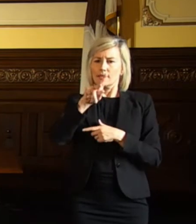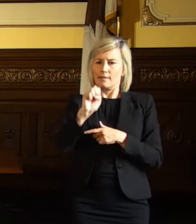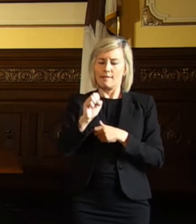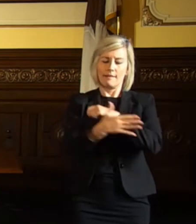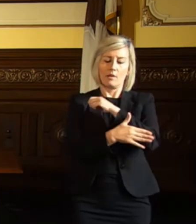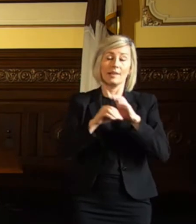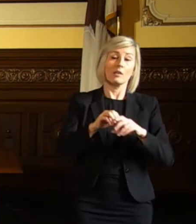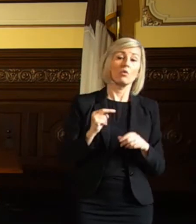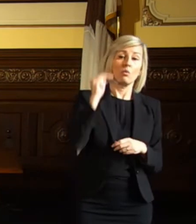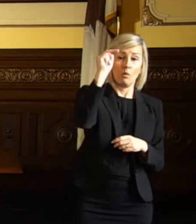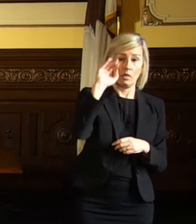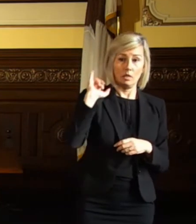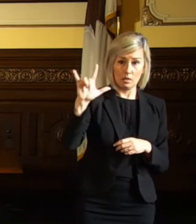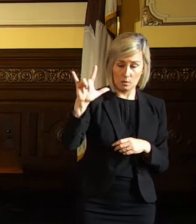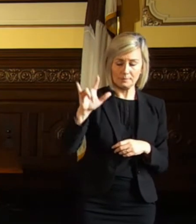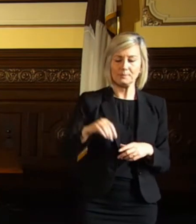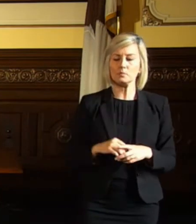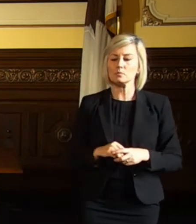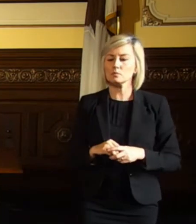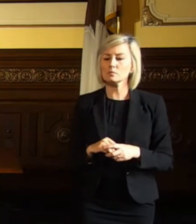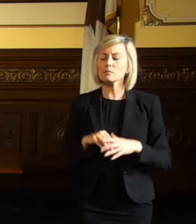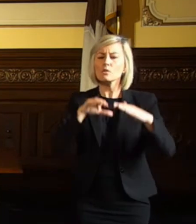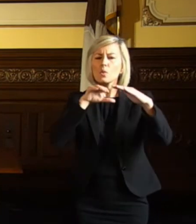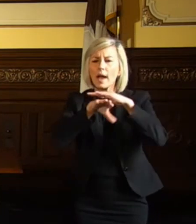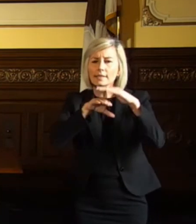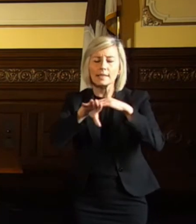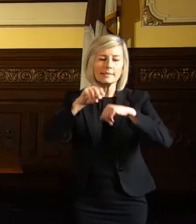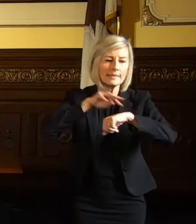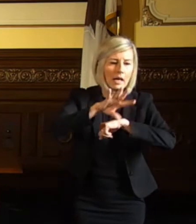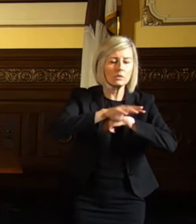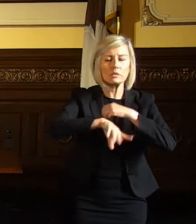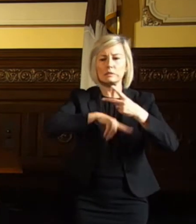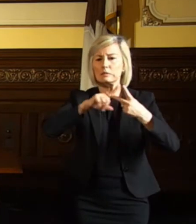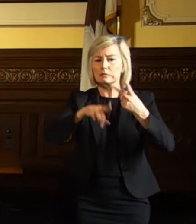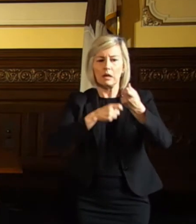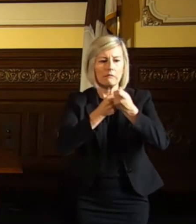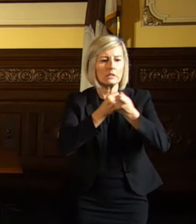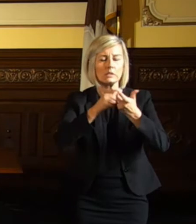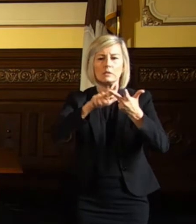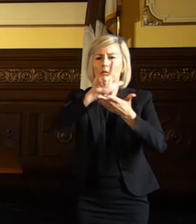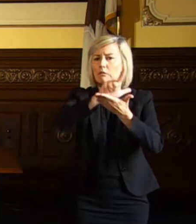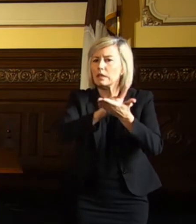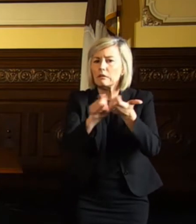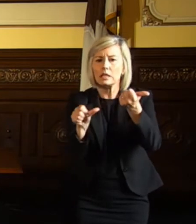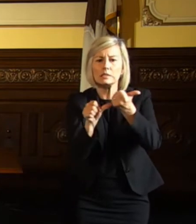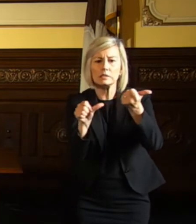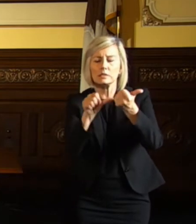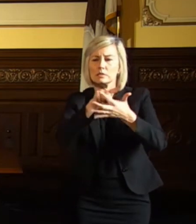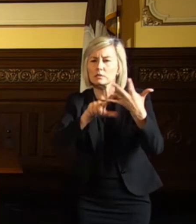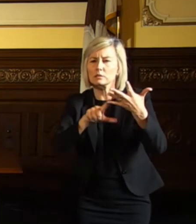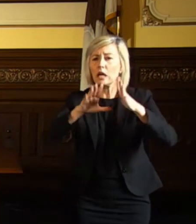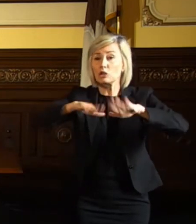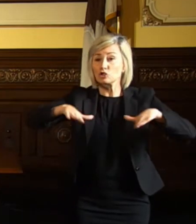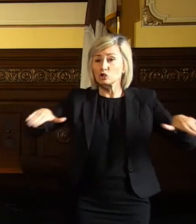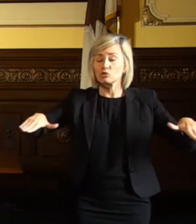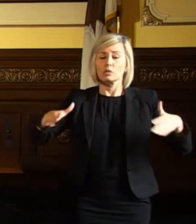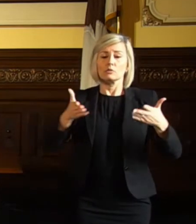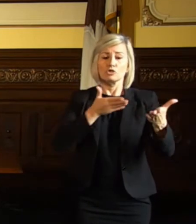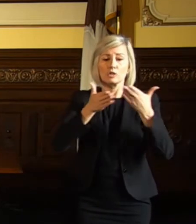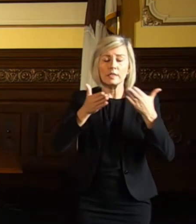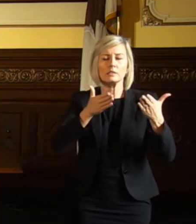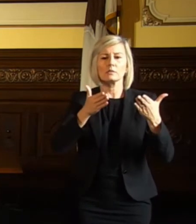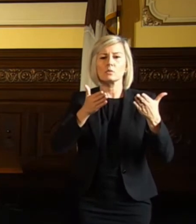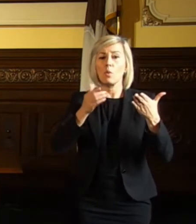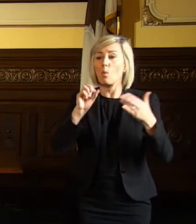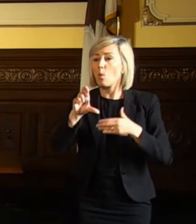Northern Illinois. To access counseling and advocacy, legal assistance, and children's services, or to find